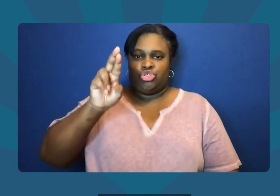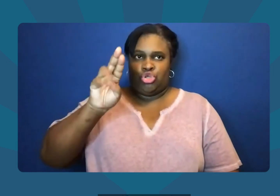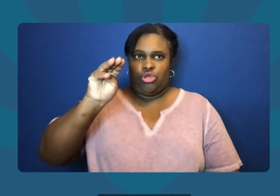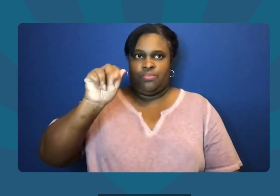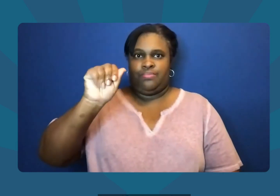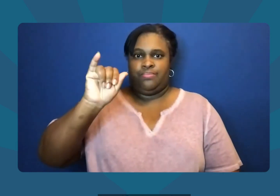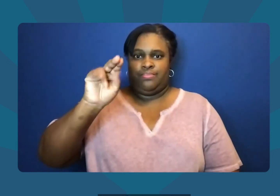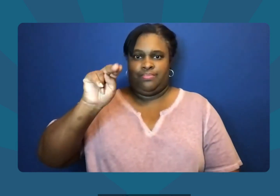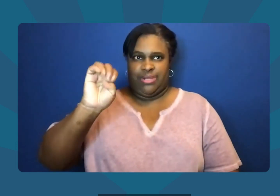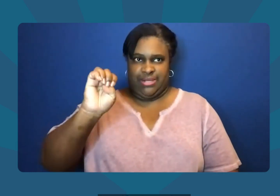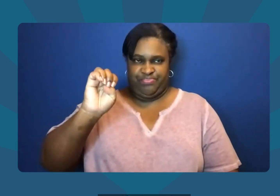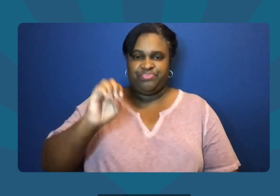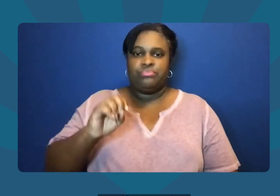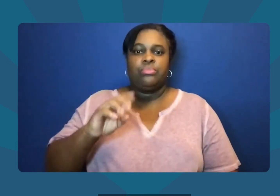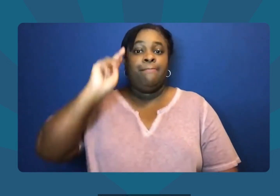Jennifer Germain.